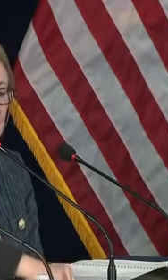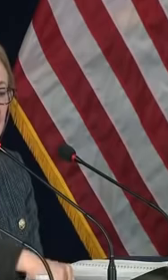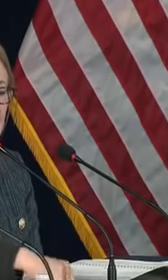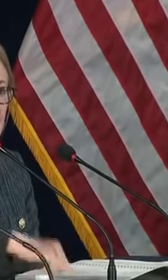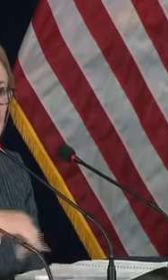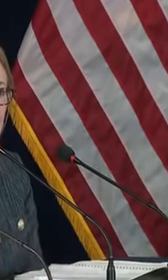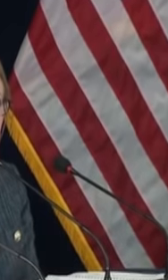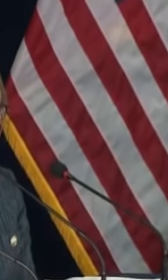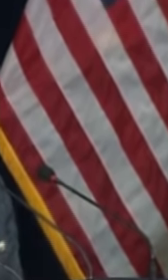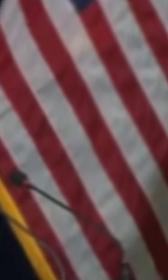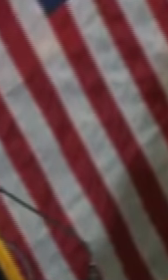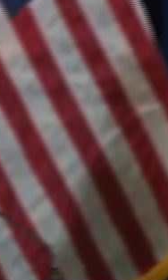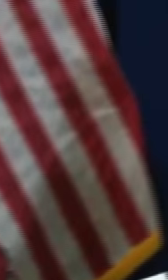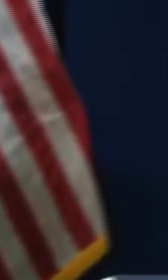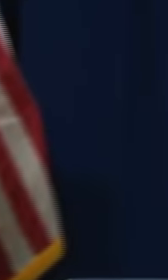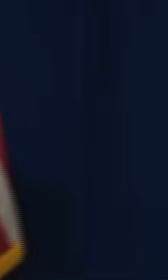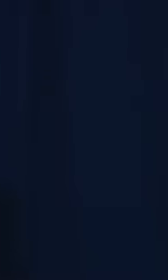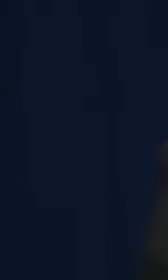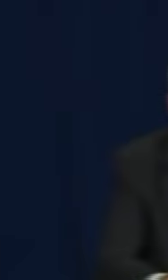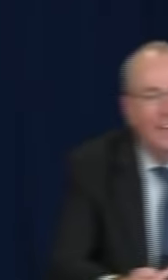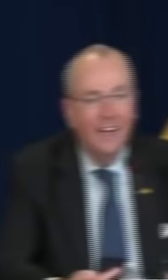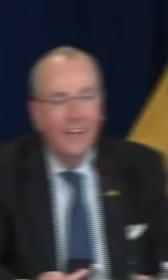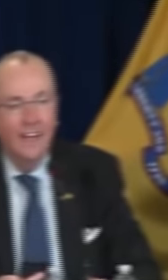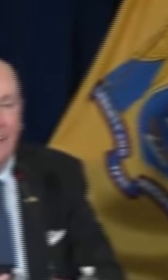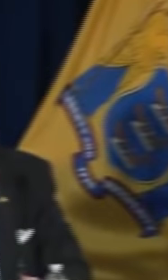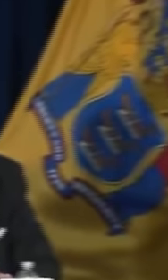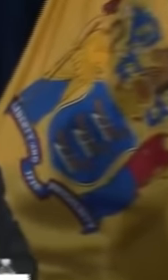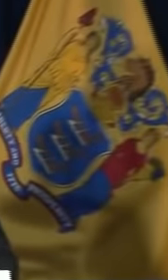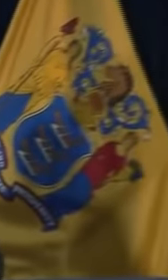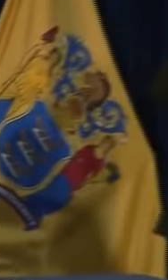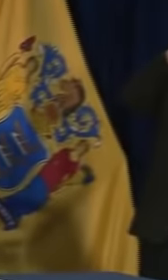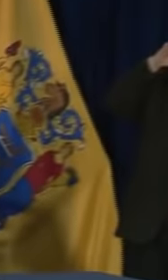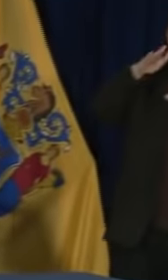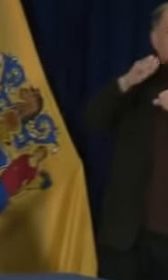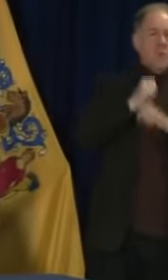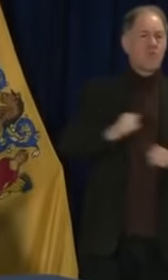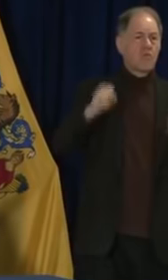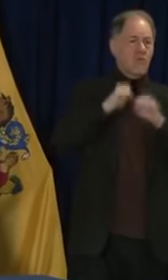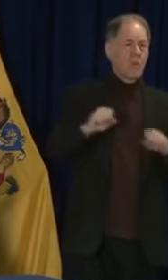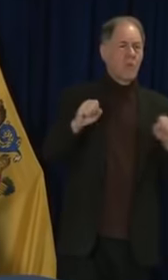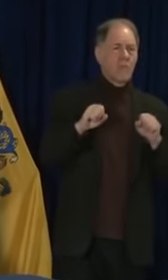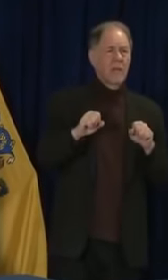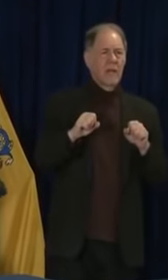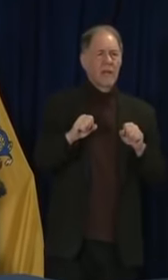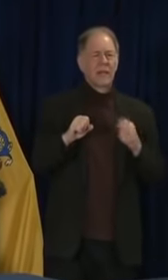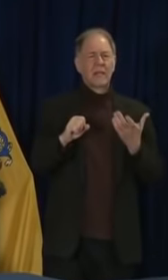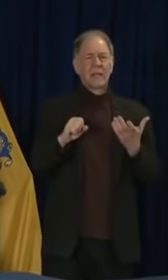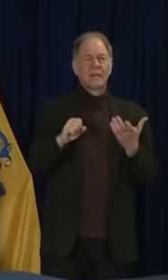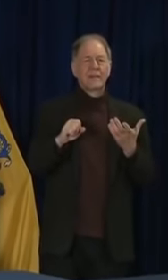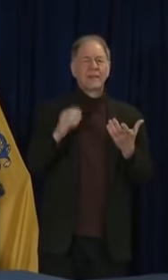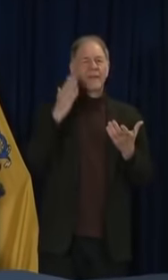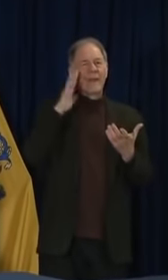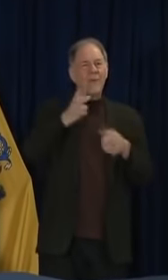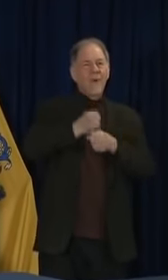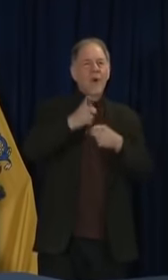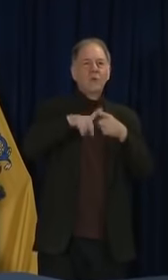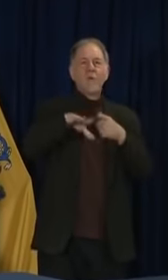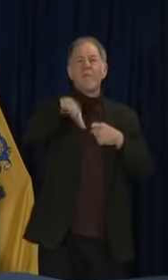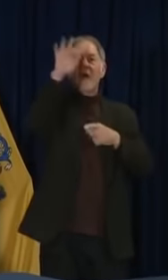hospital space, wouldn't given the amount of time that's needed to actually find these sites and actually do